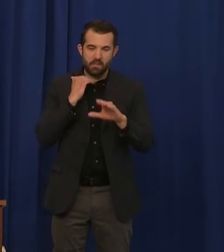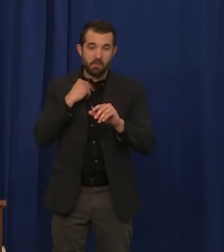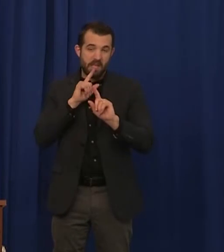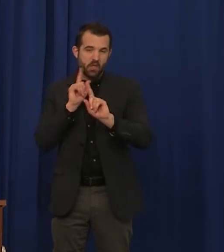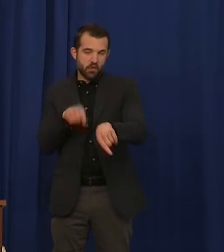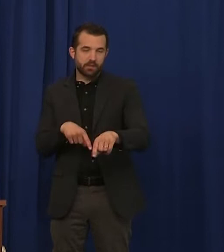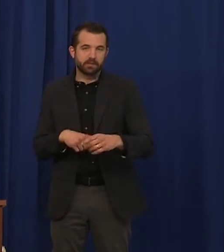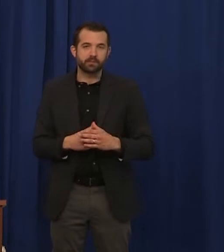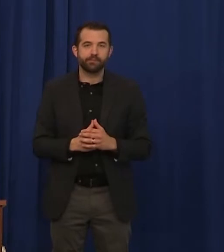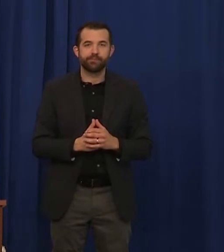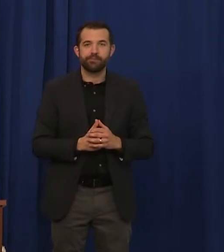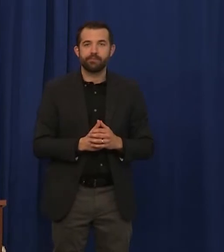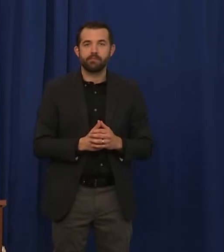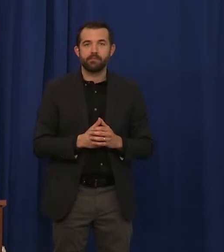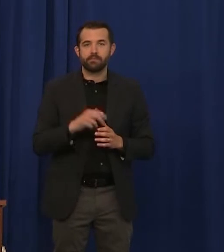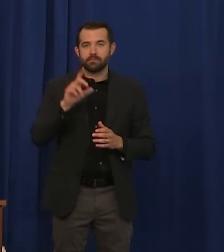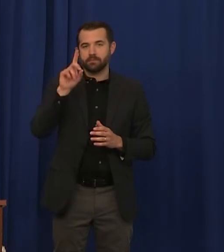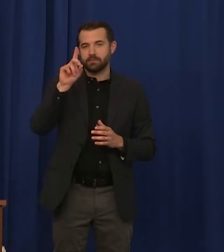from the Maine Beacon. Go ahead, Dan.